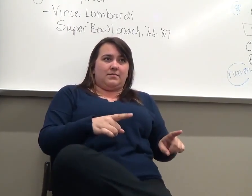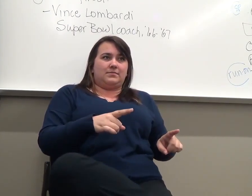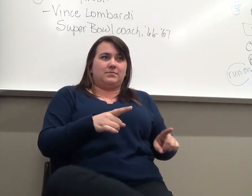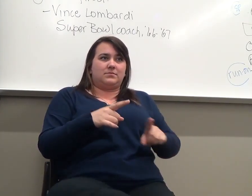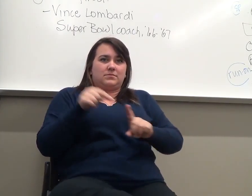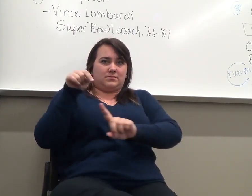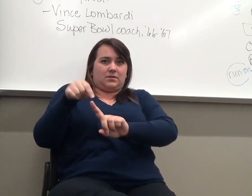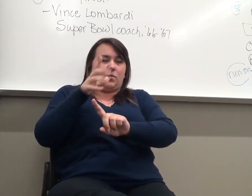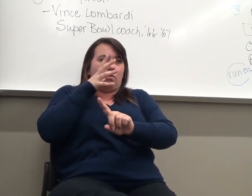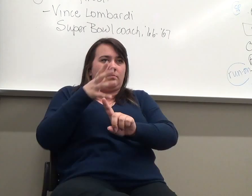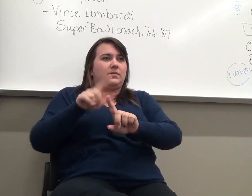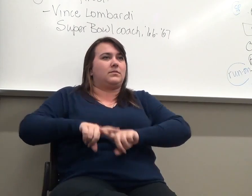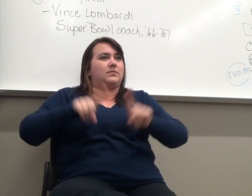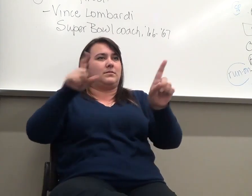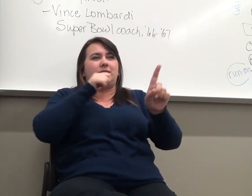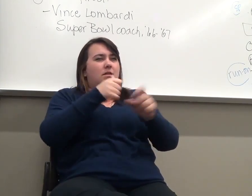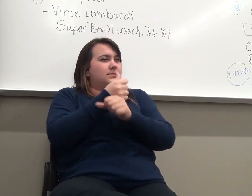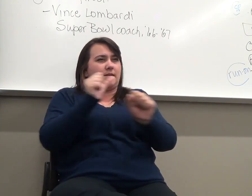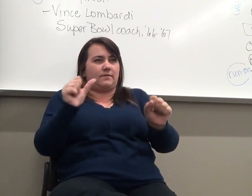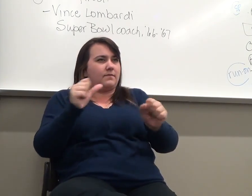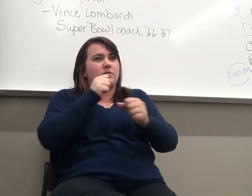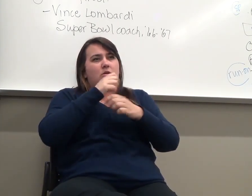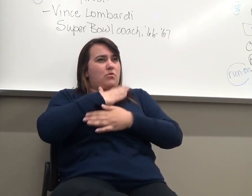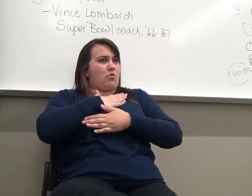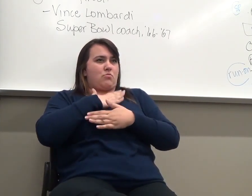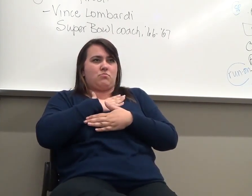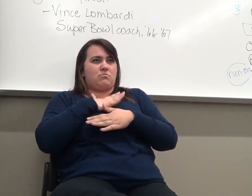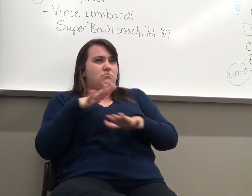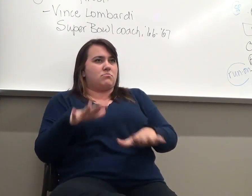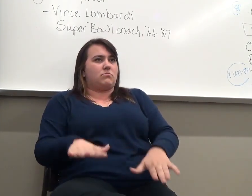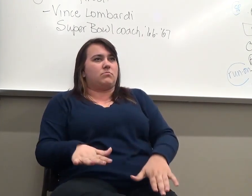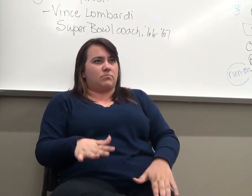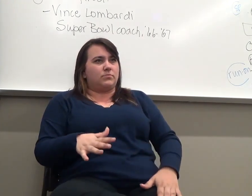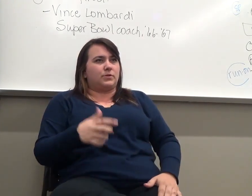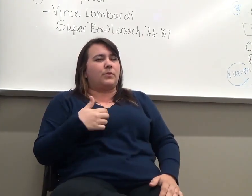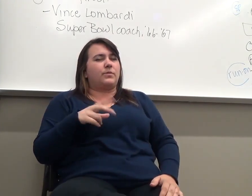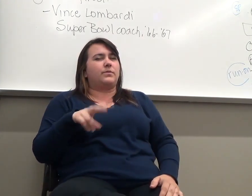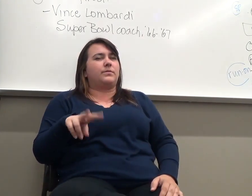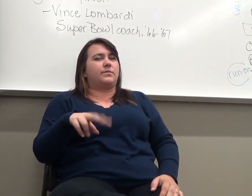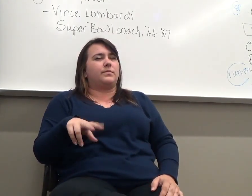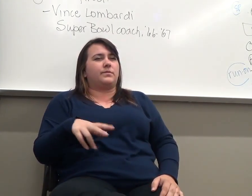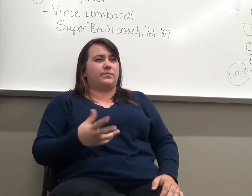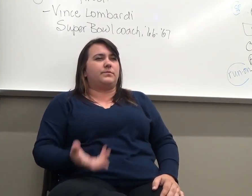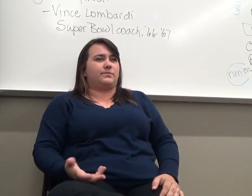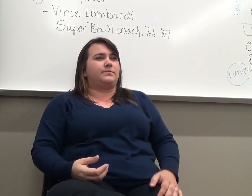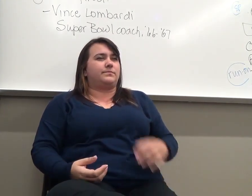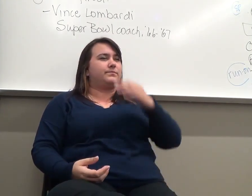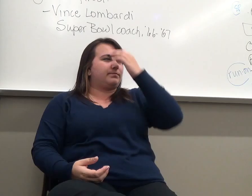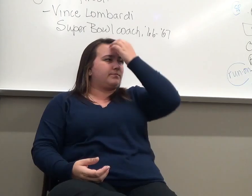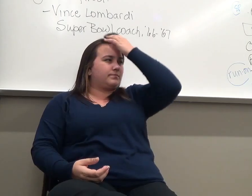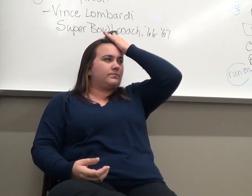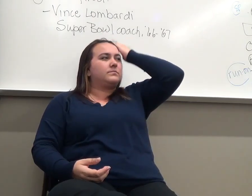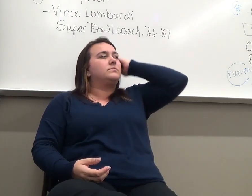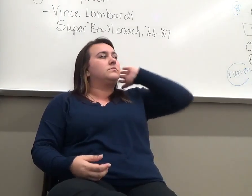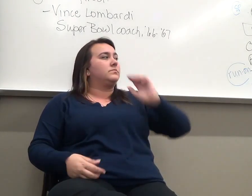at let's put this up here, are looking at these things, which is good.